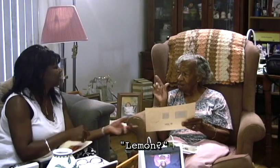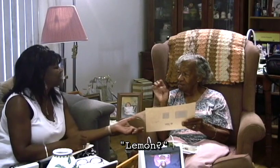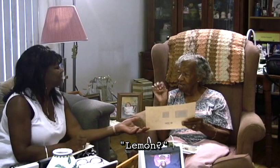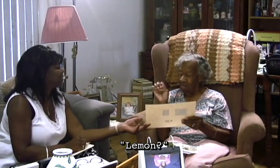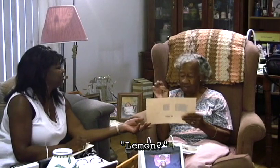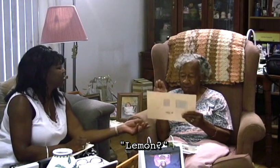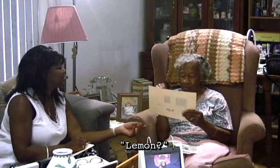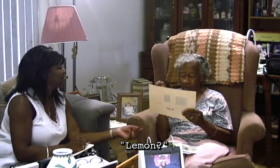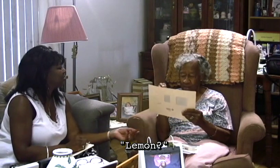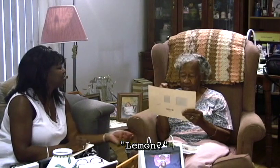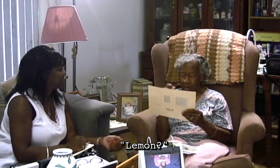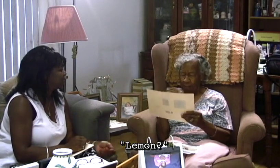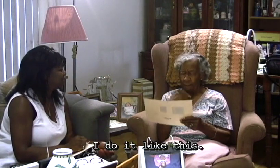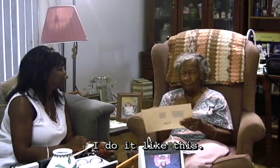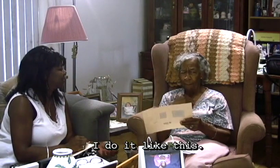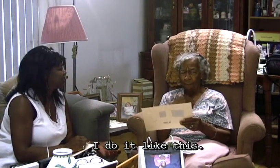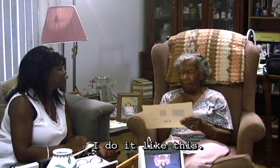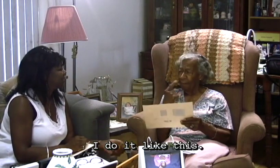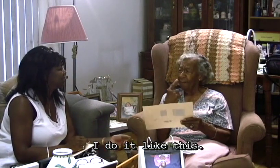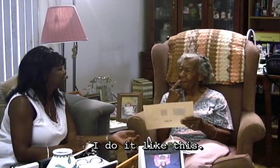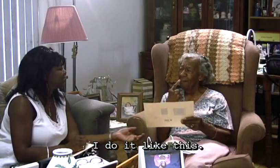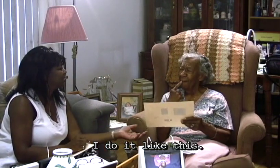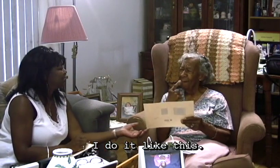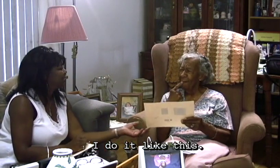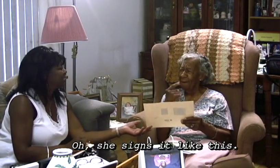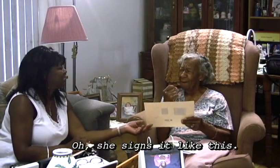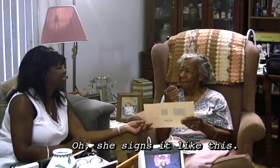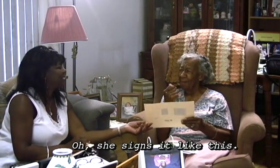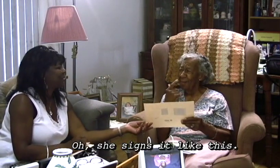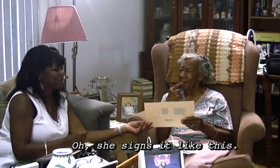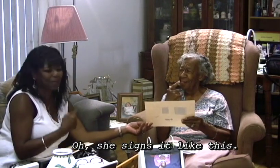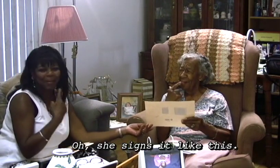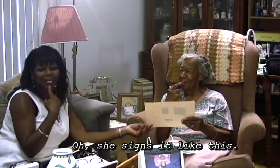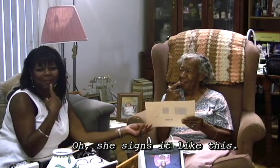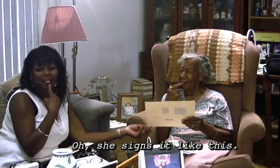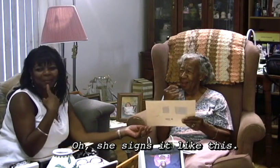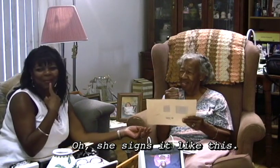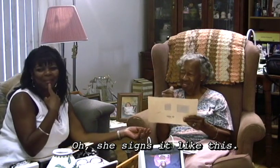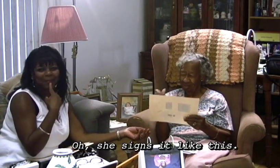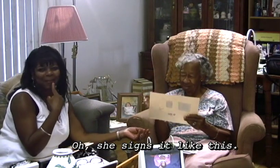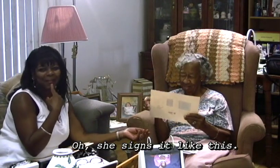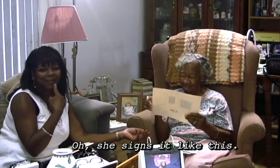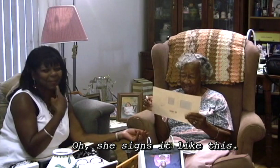Lemon. I do it like this. Oh, she signs it like this.